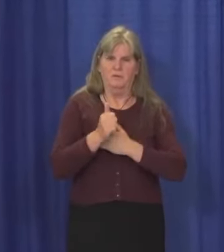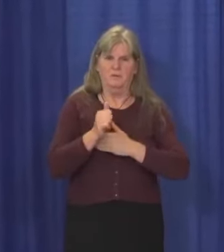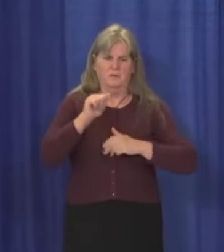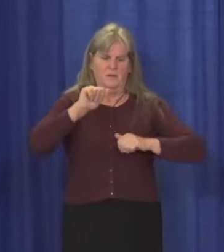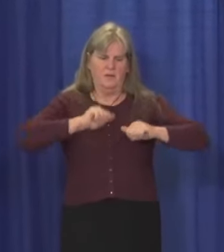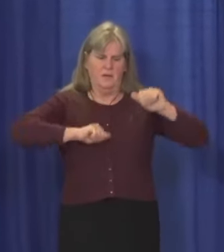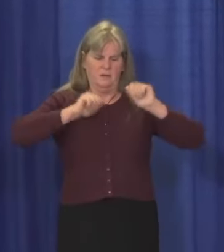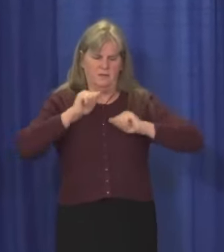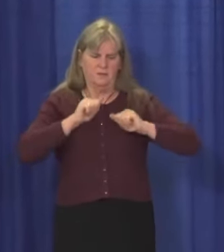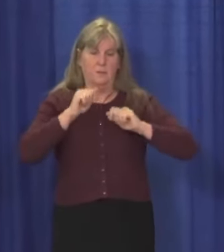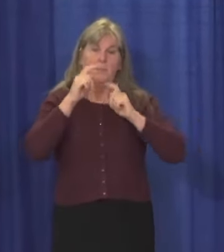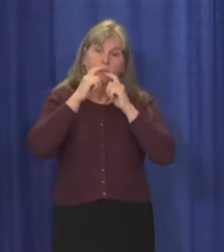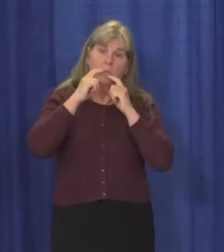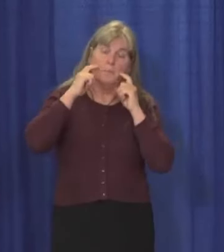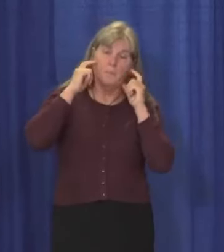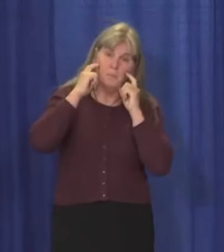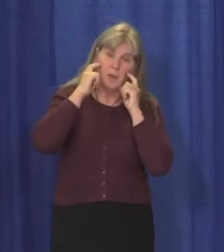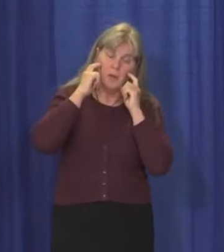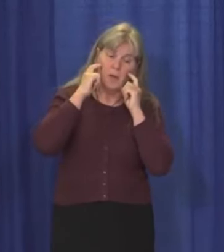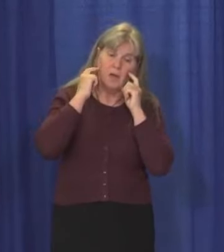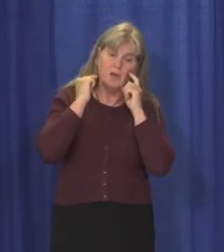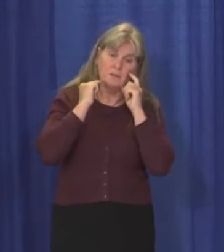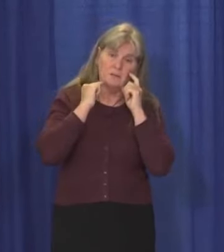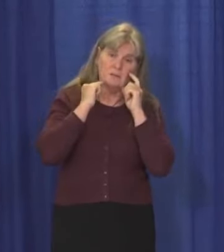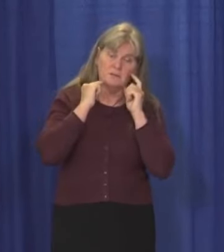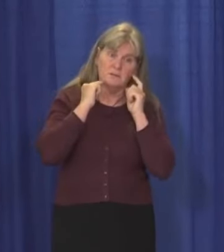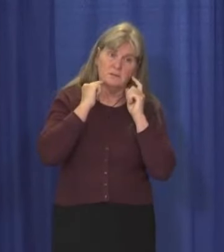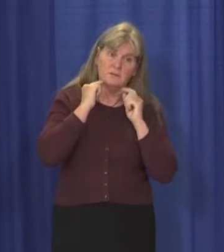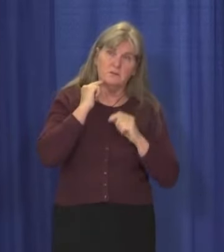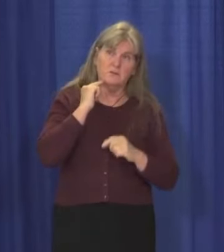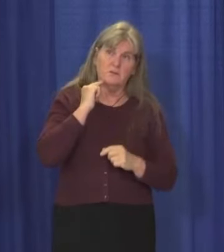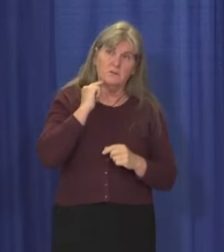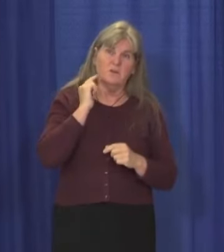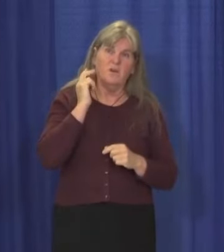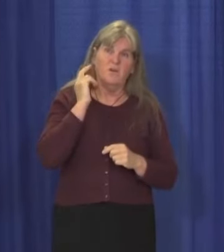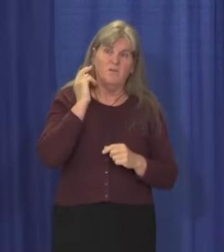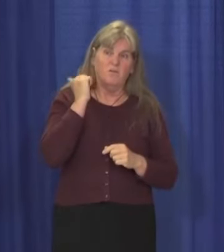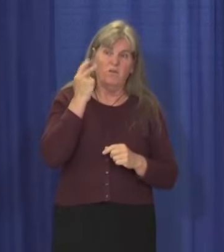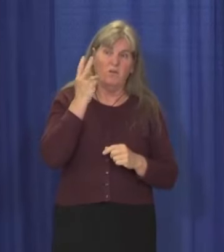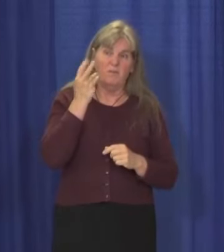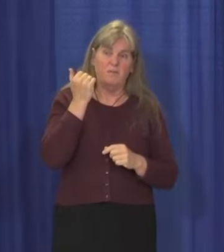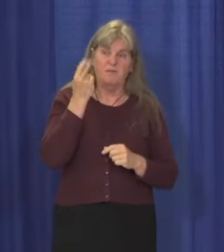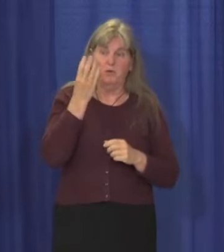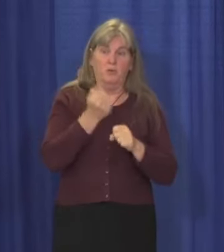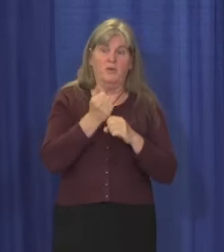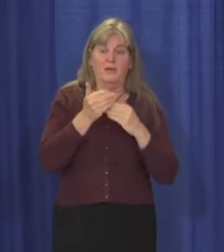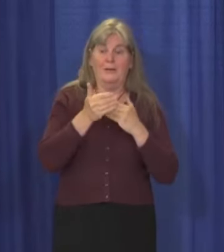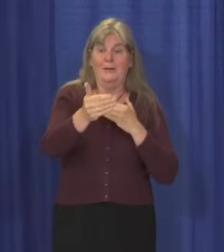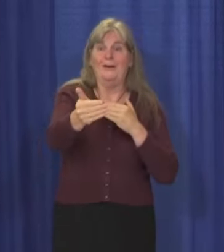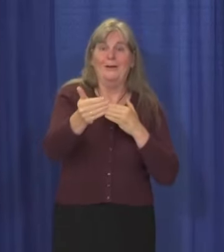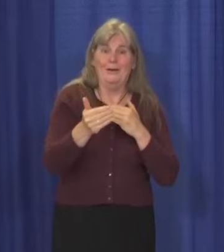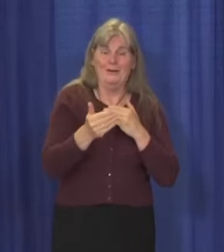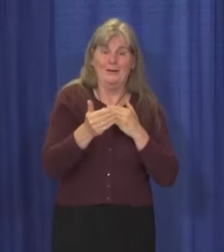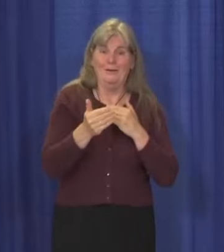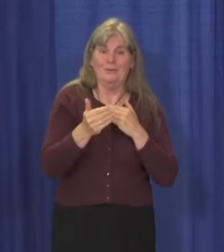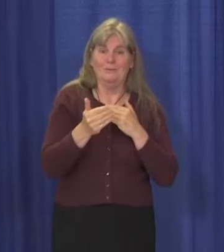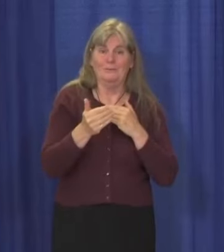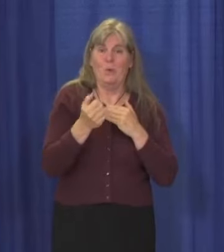think masks should always, at least for I think years to come, should be a tool that we